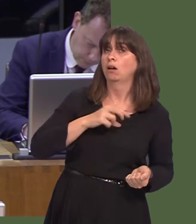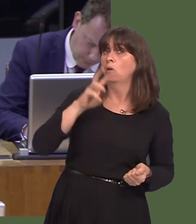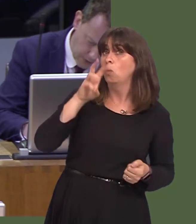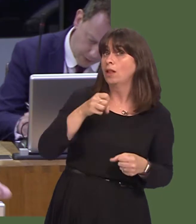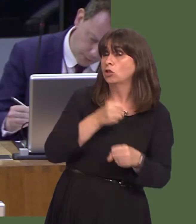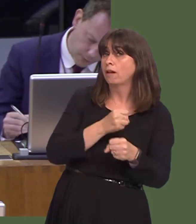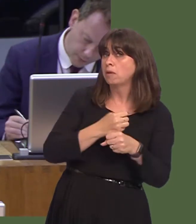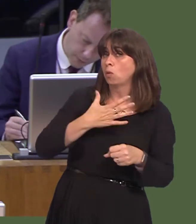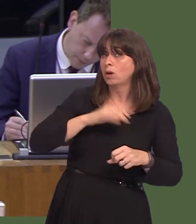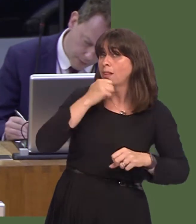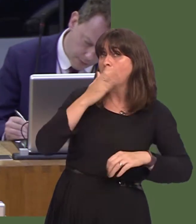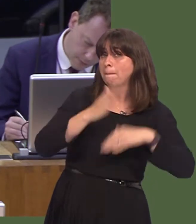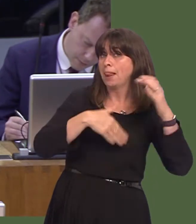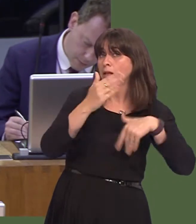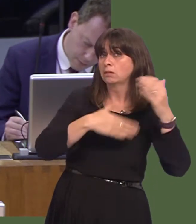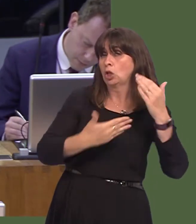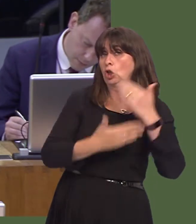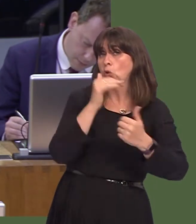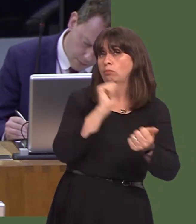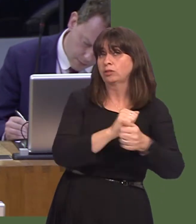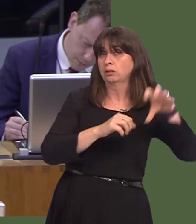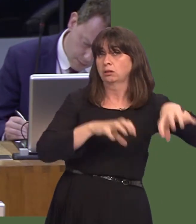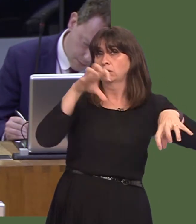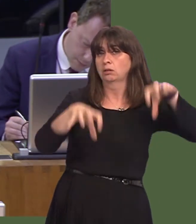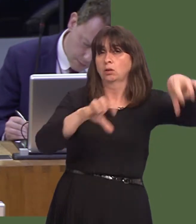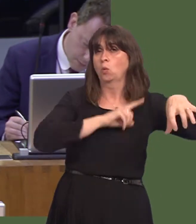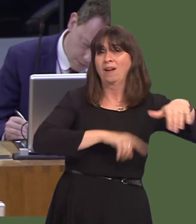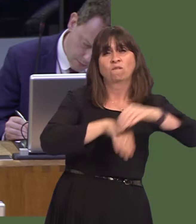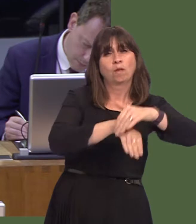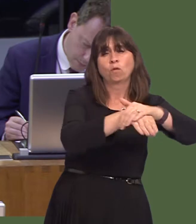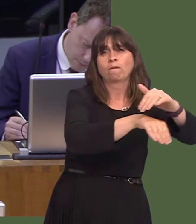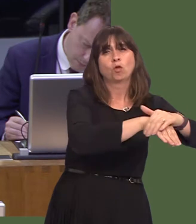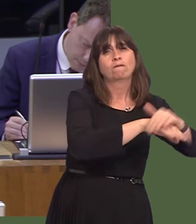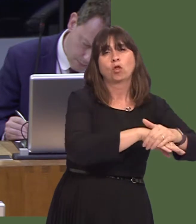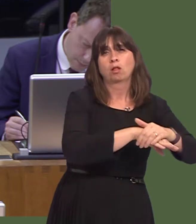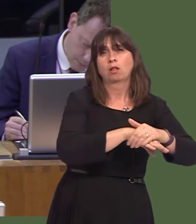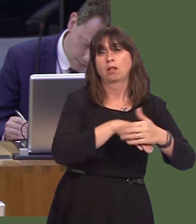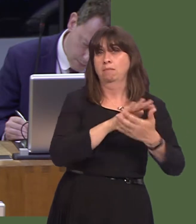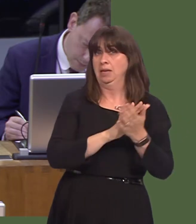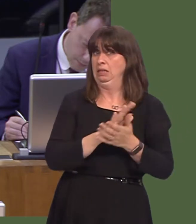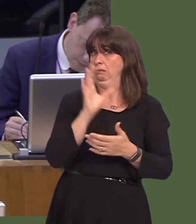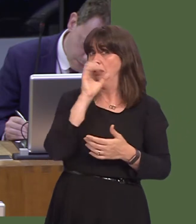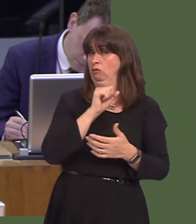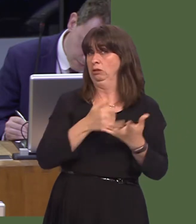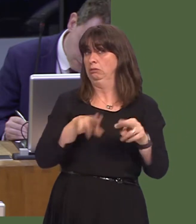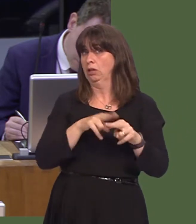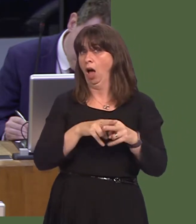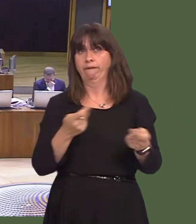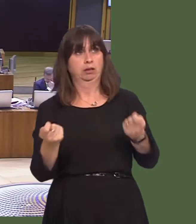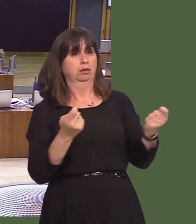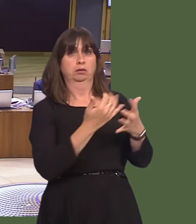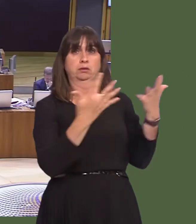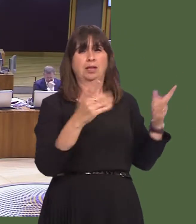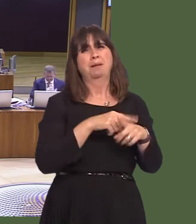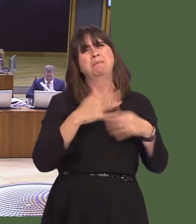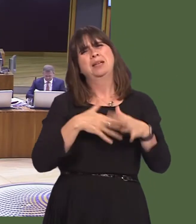support building new prisons in Wales to relieve the overcrowding and the safety issue regarding staff, the self-harm